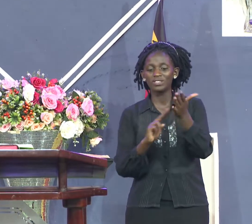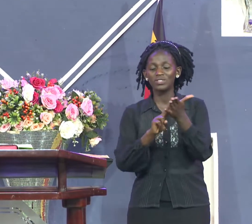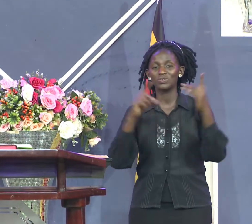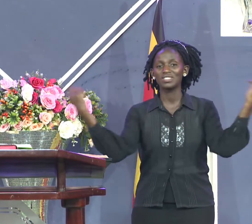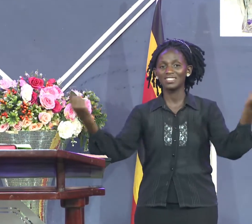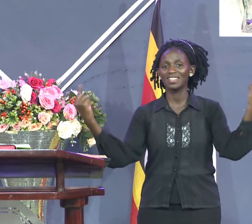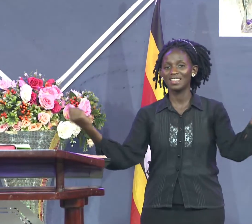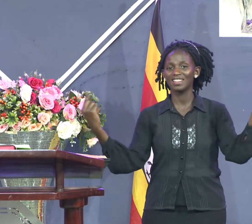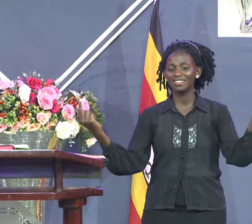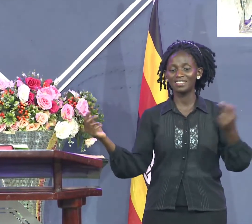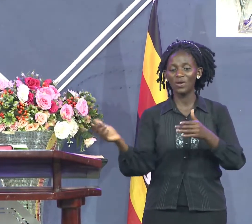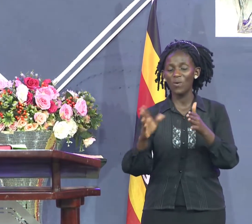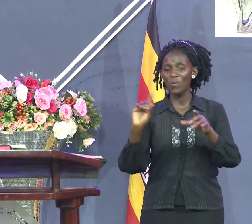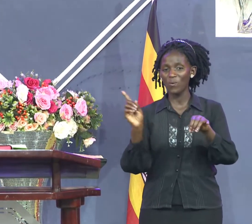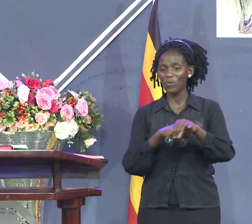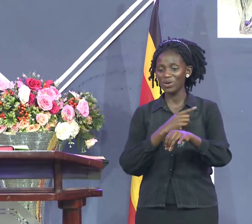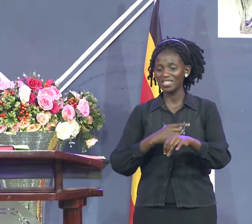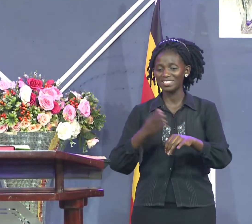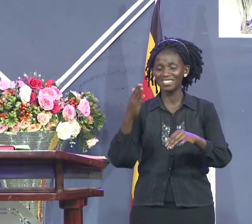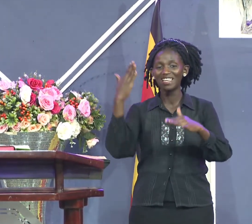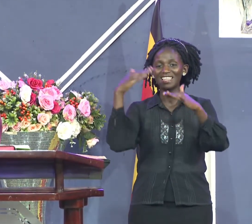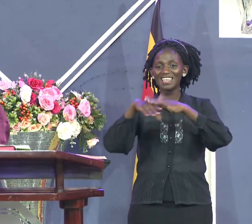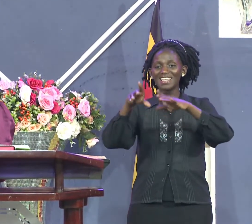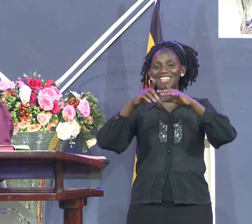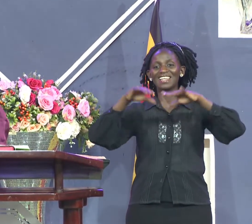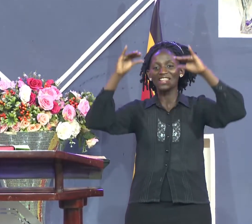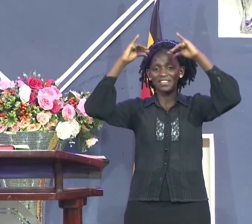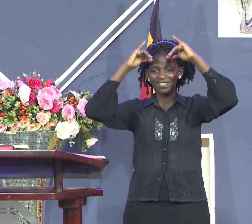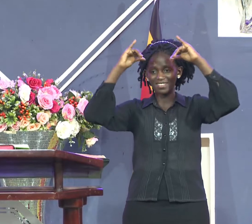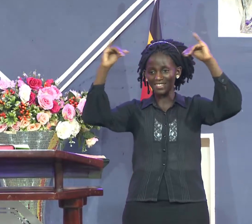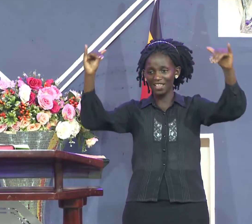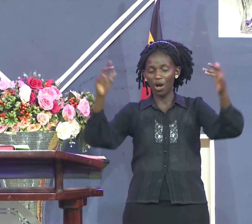ze zikubente. There are these rods that usually